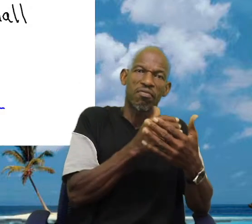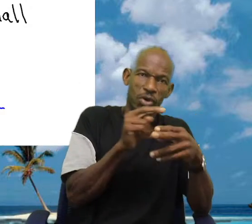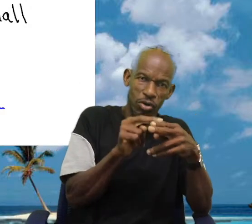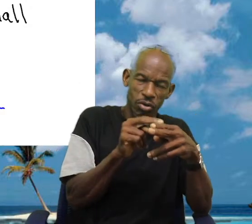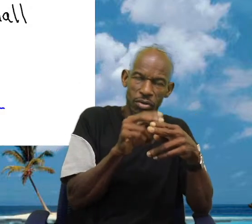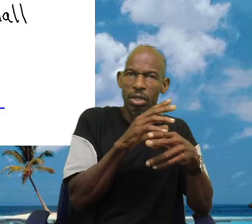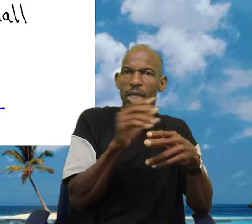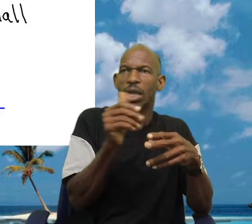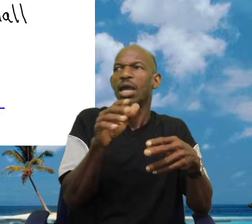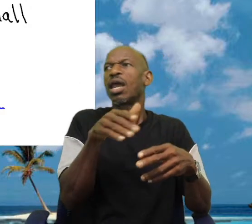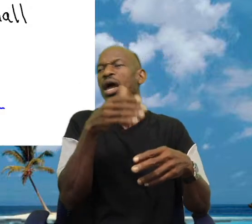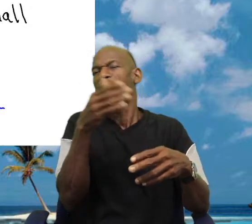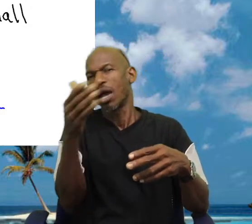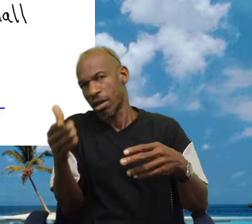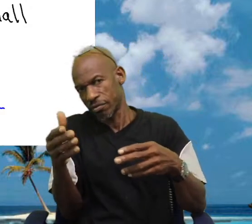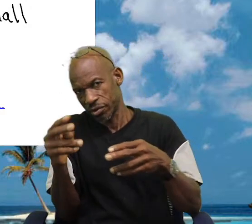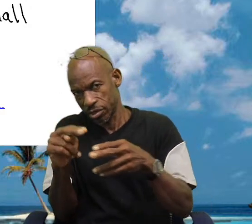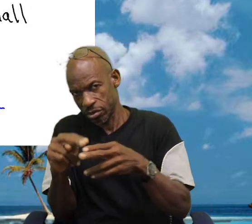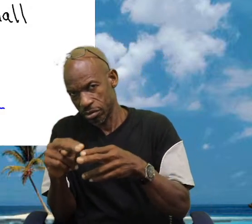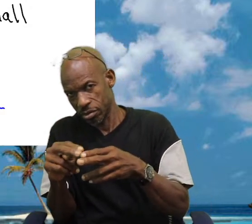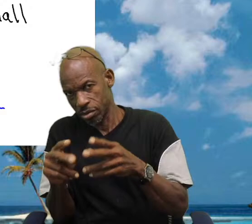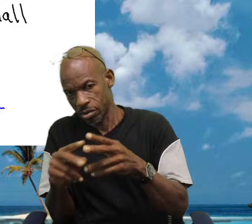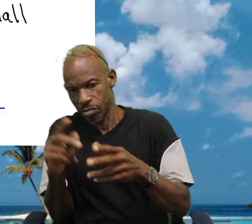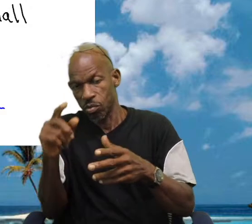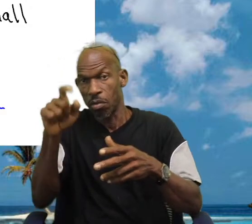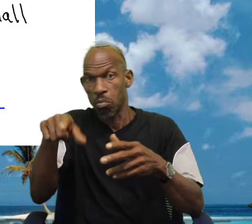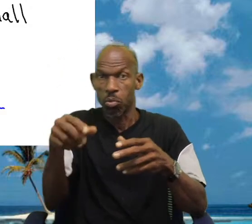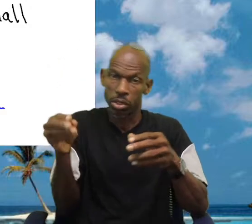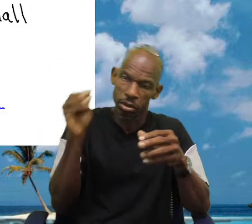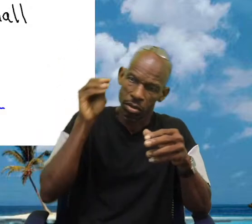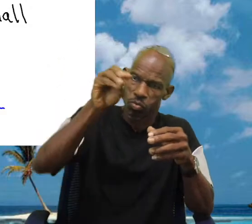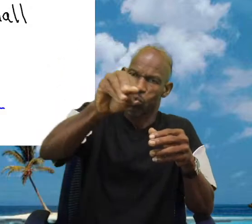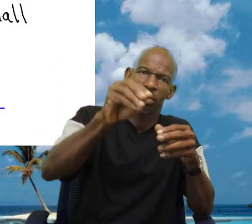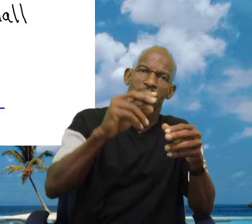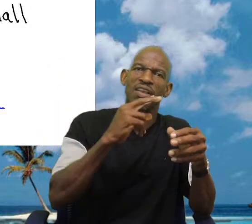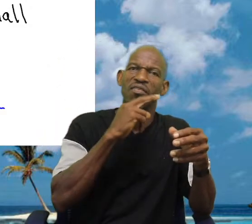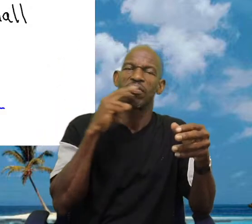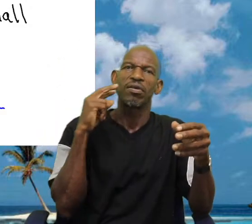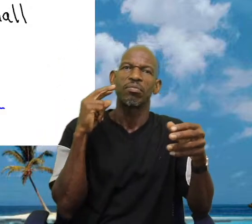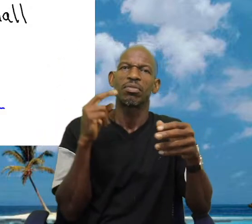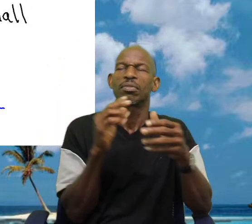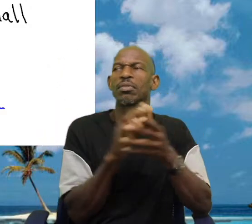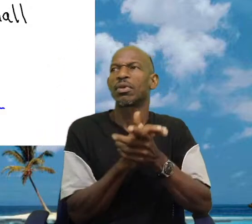noun, I need to put my verb first. Okay, so the whole house is white.